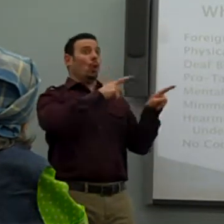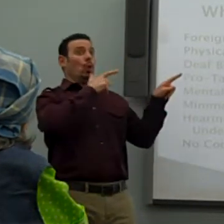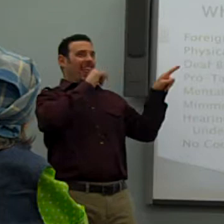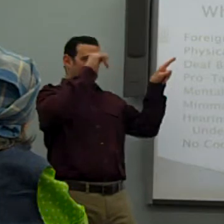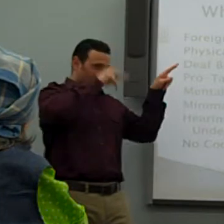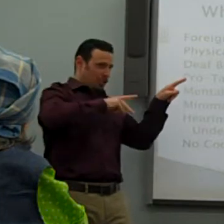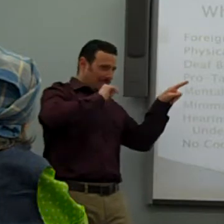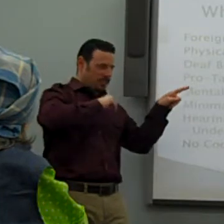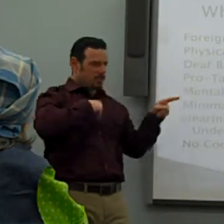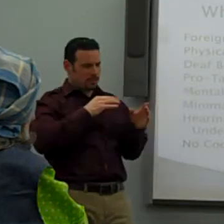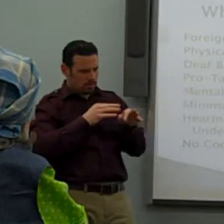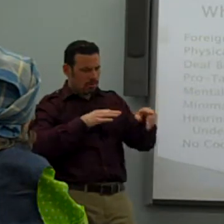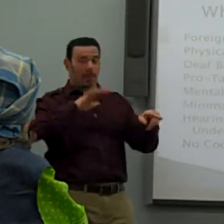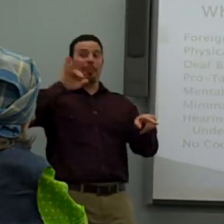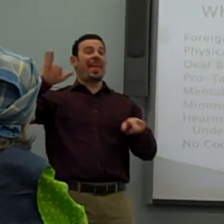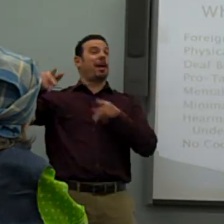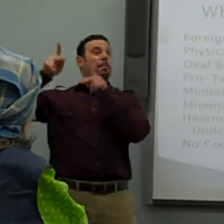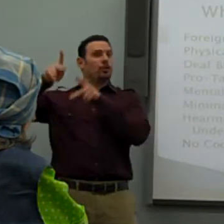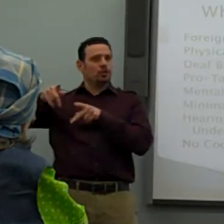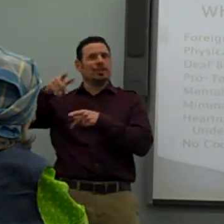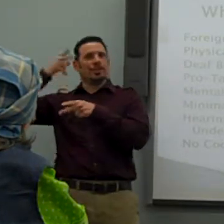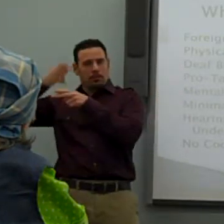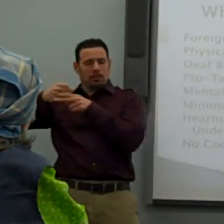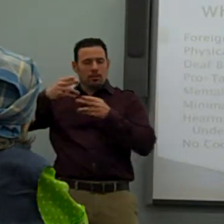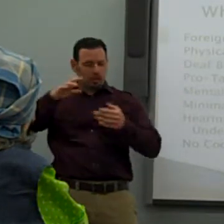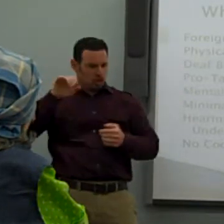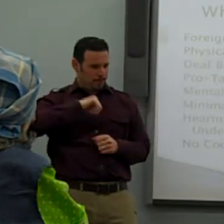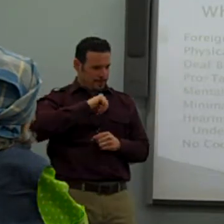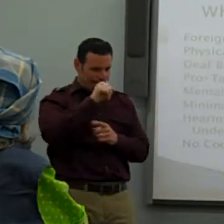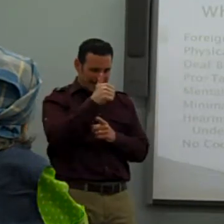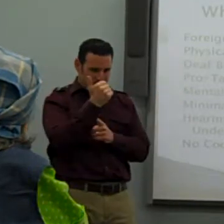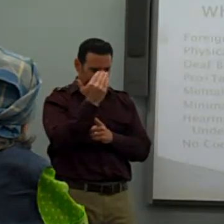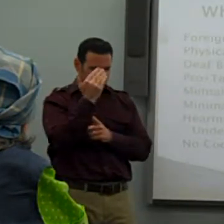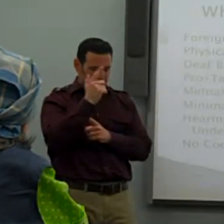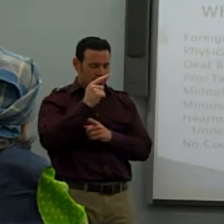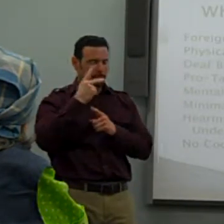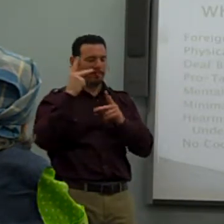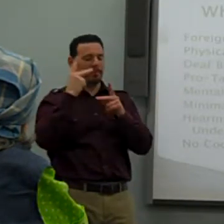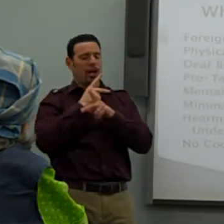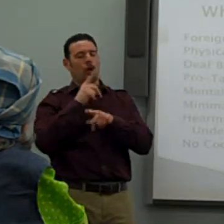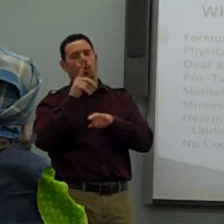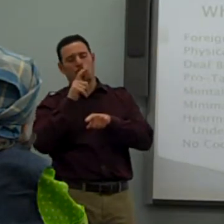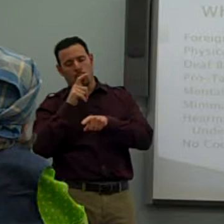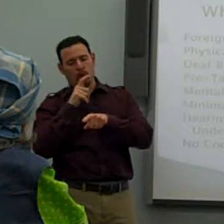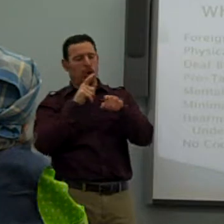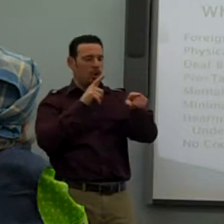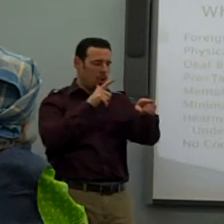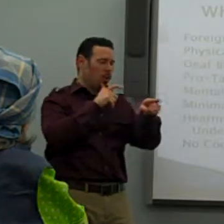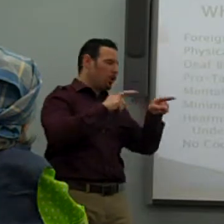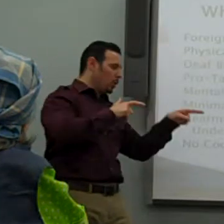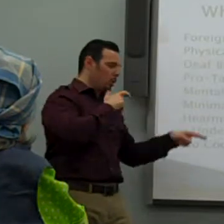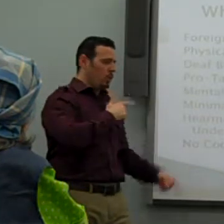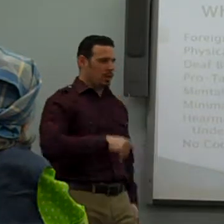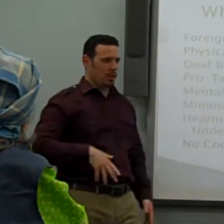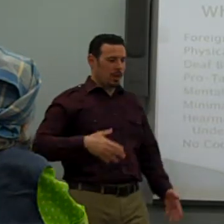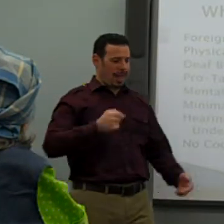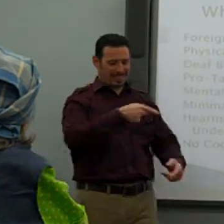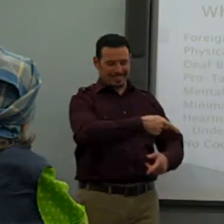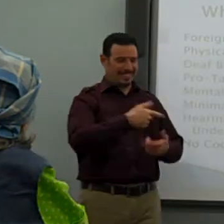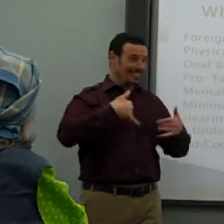So I was telling the person who I was interpreting to that they were just changing the names. So it was maybe 10 or 15 minutes just